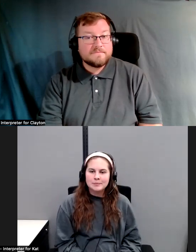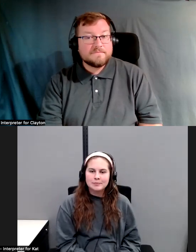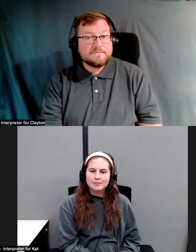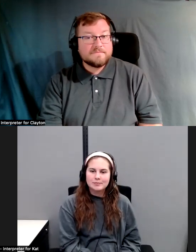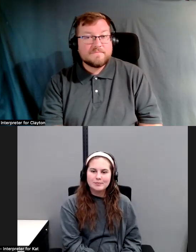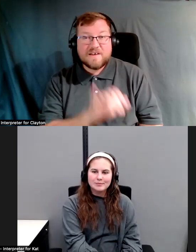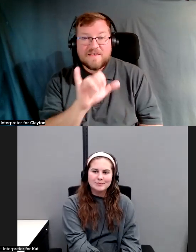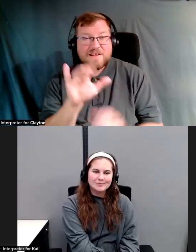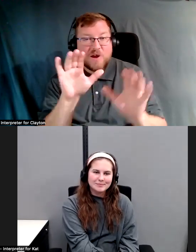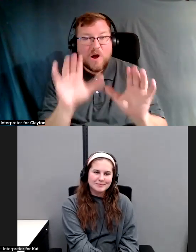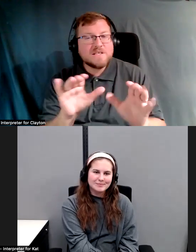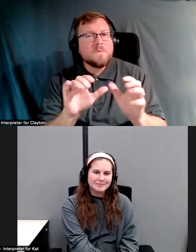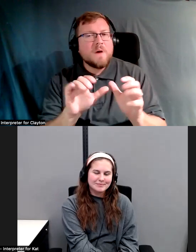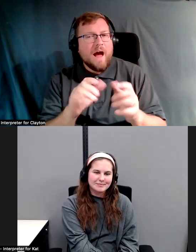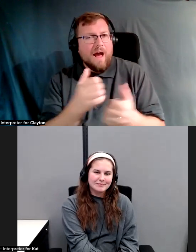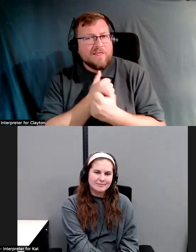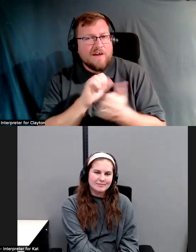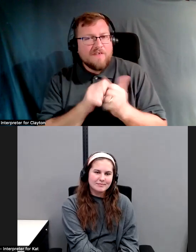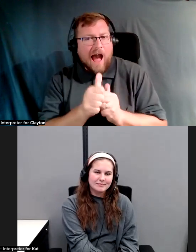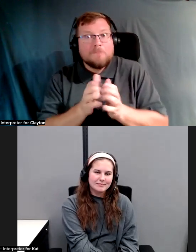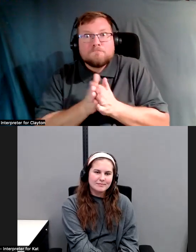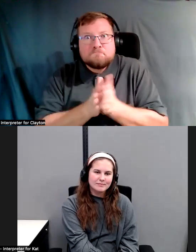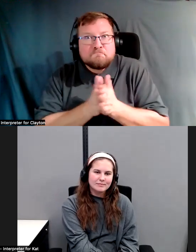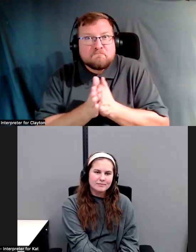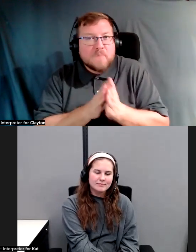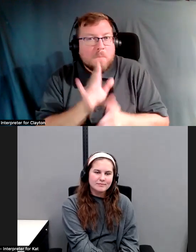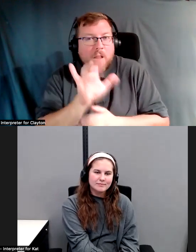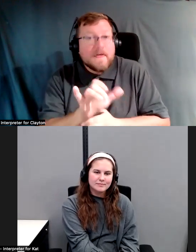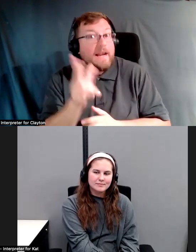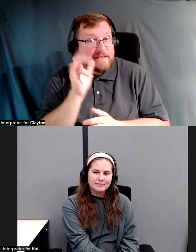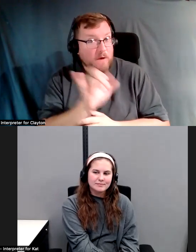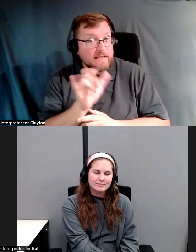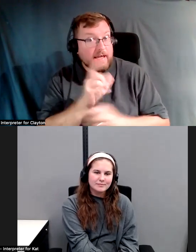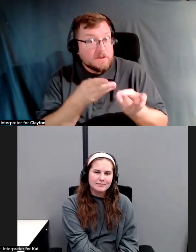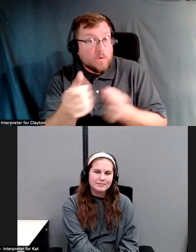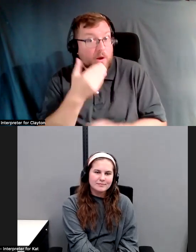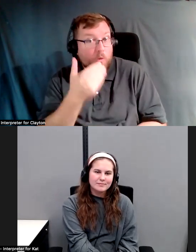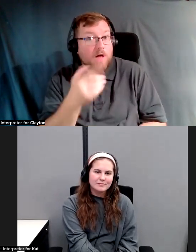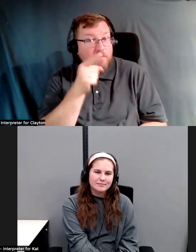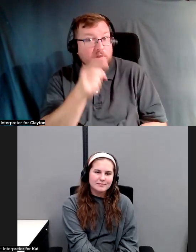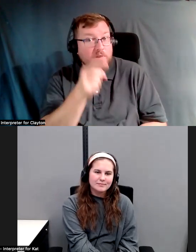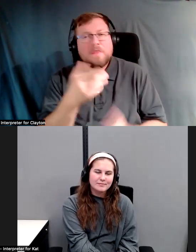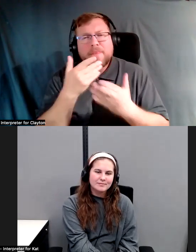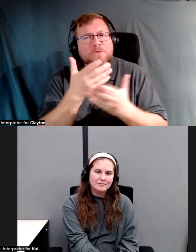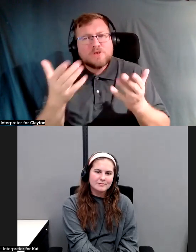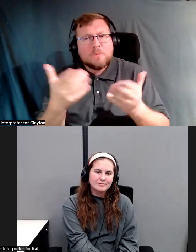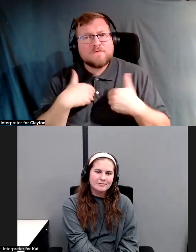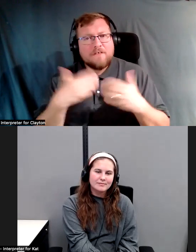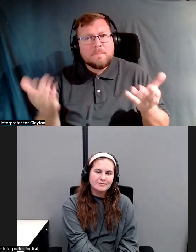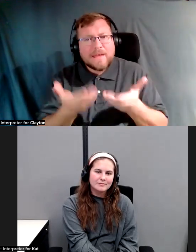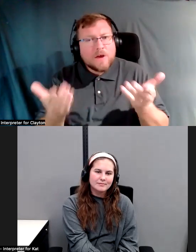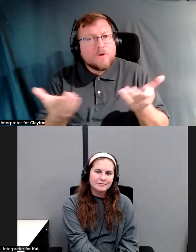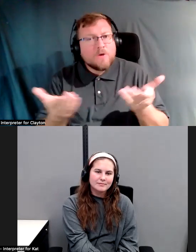That's awesome. I love how passionate you are about it, and it sounds like it's something that's going really well for you. And thank you so much for having me. And I love hearing your journey and your